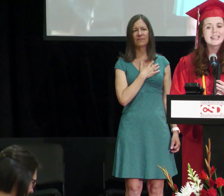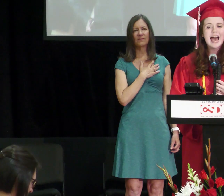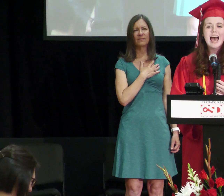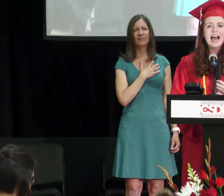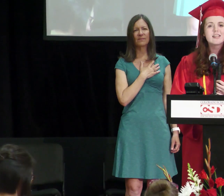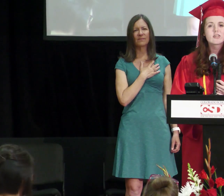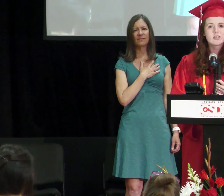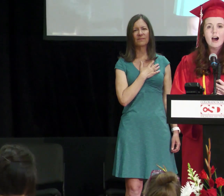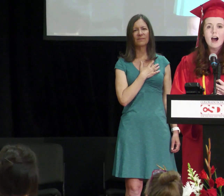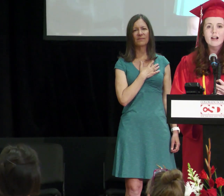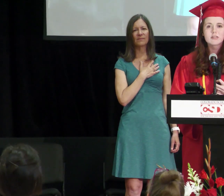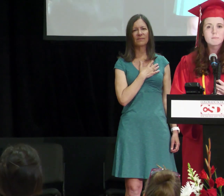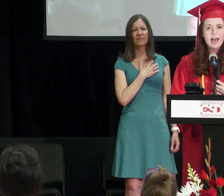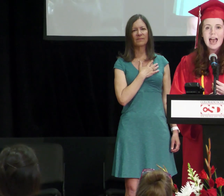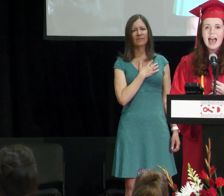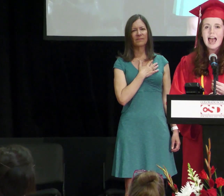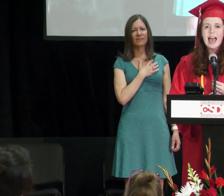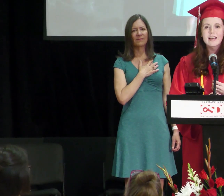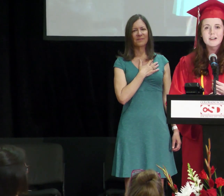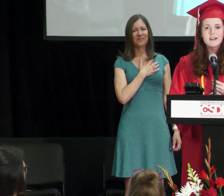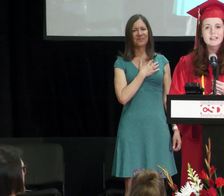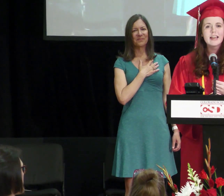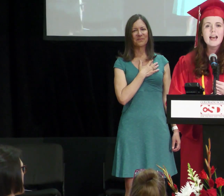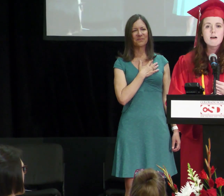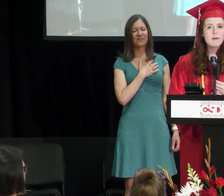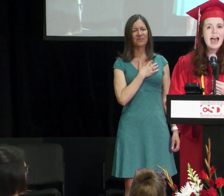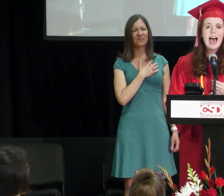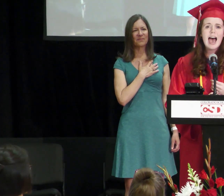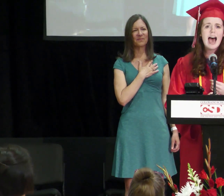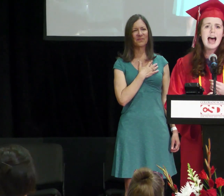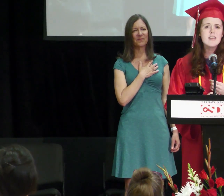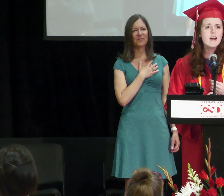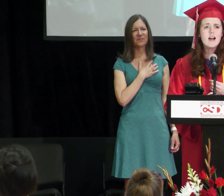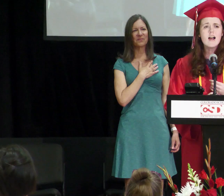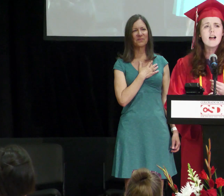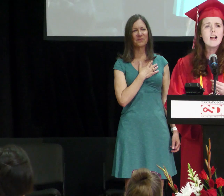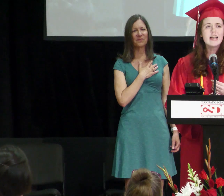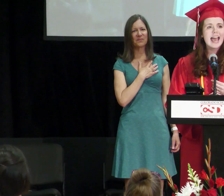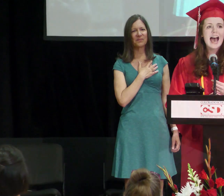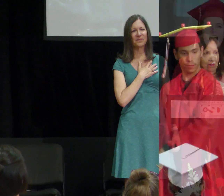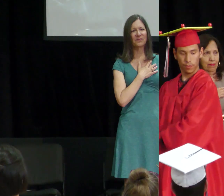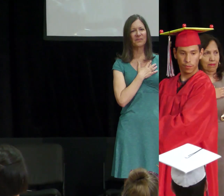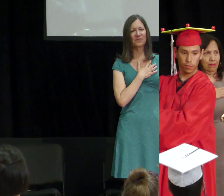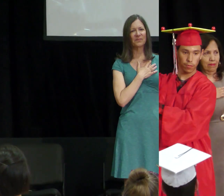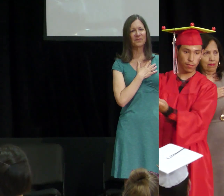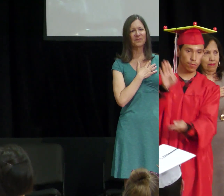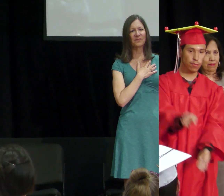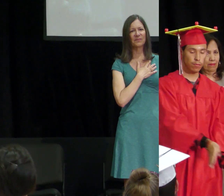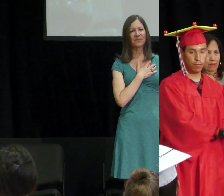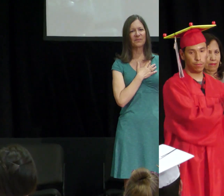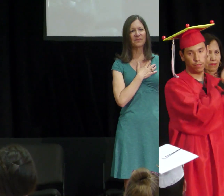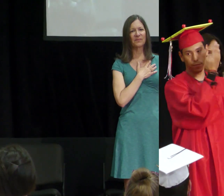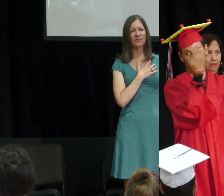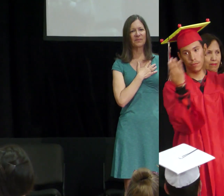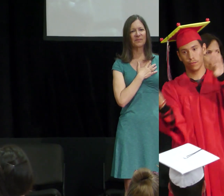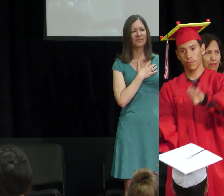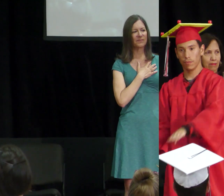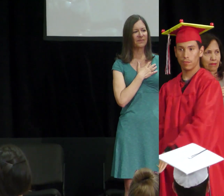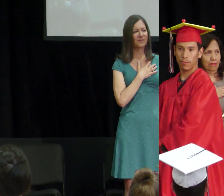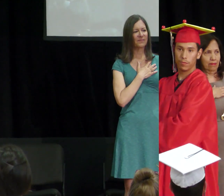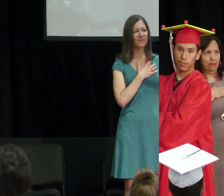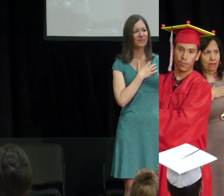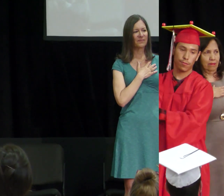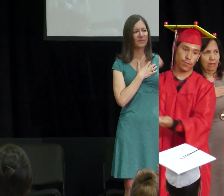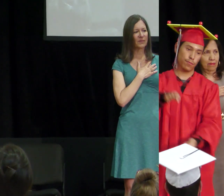that star-spangled banner yet wave